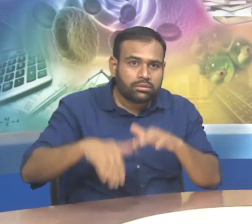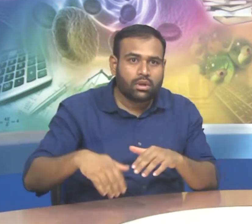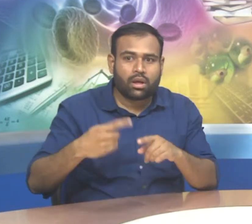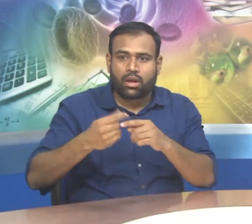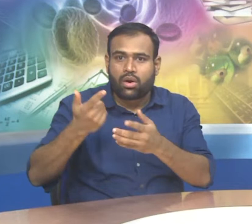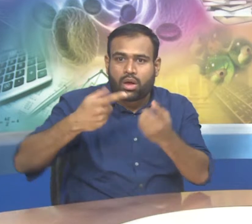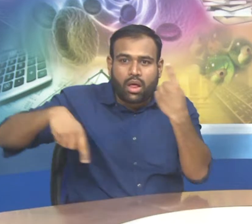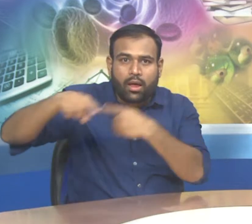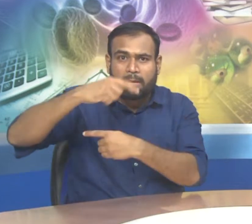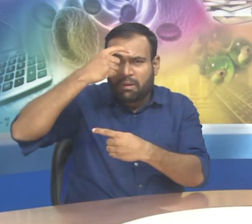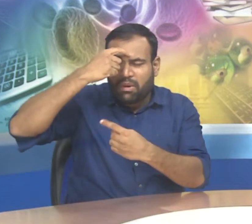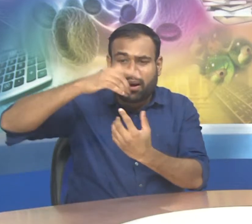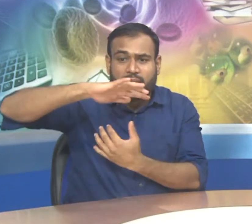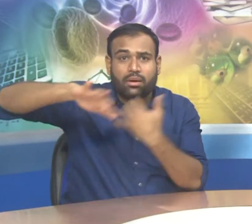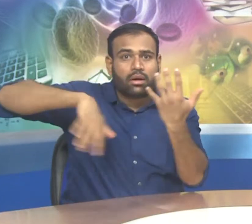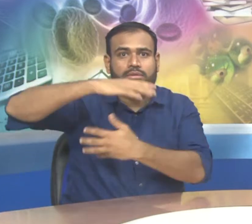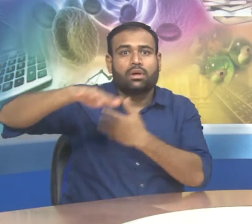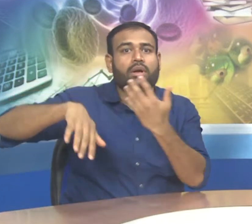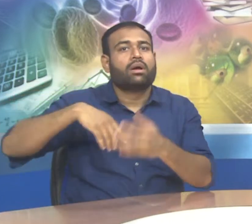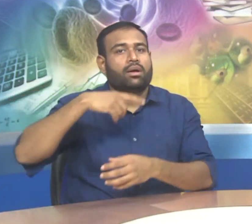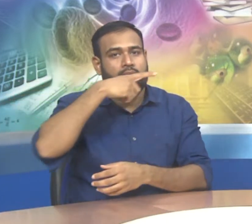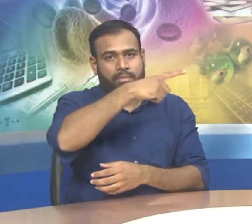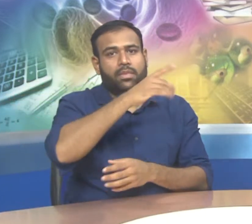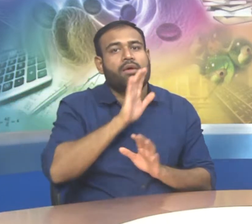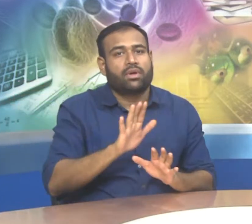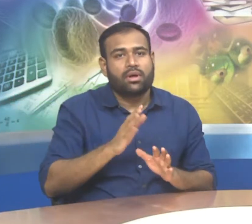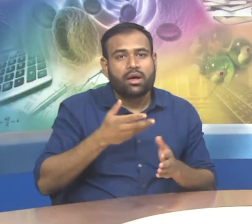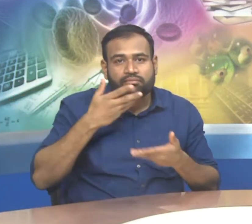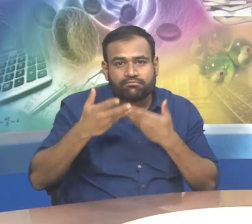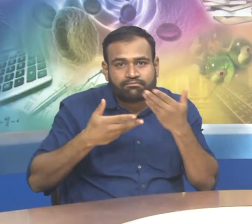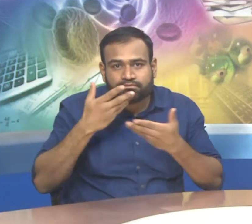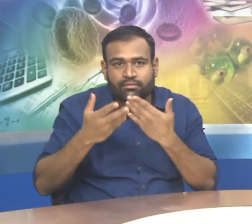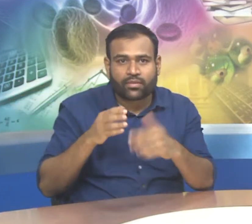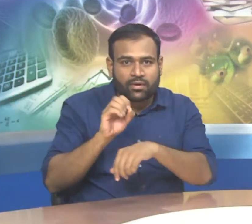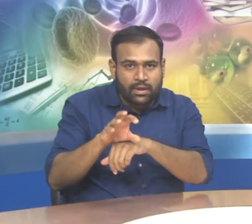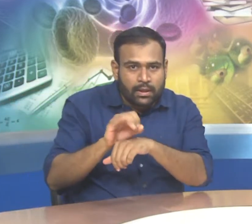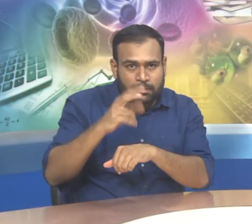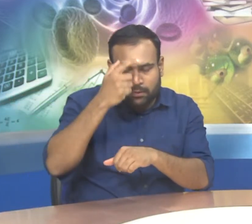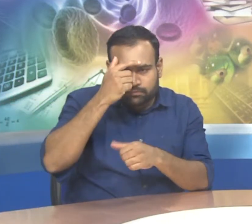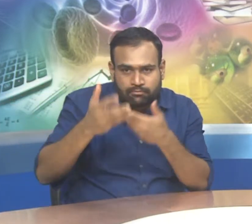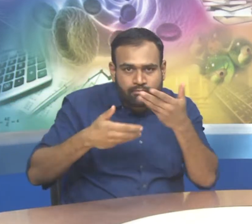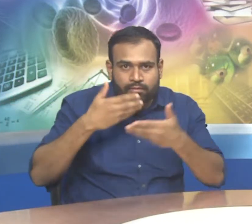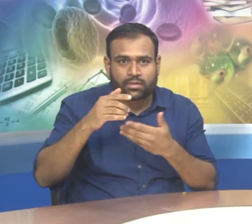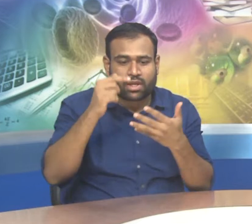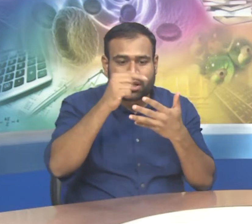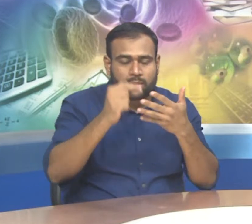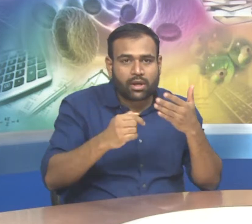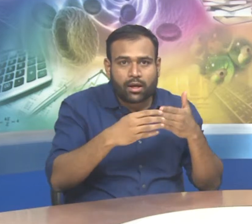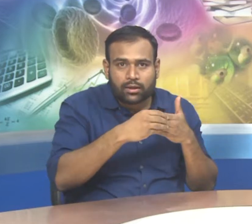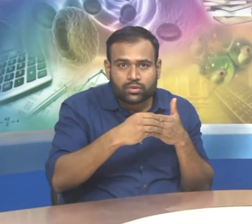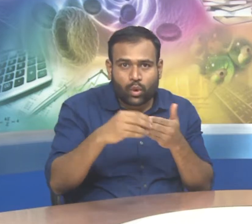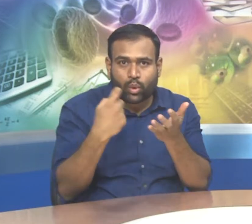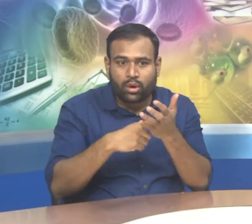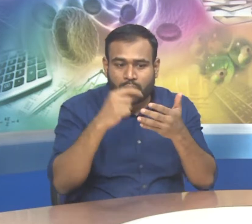any issue and they face any problem, then they get the help